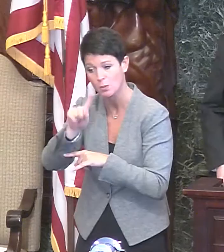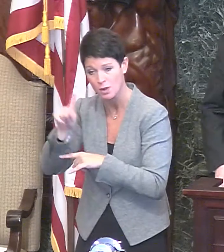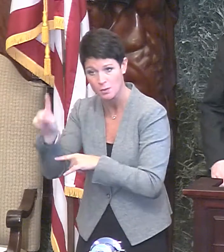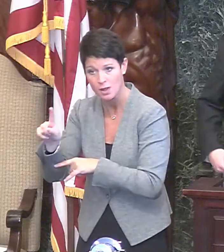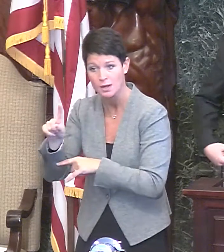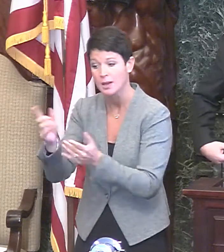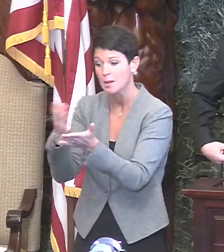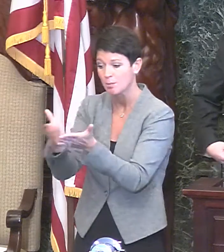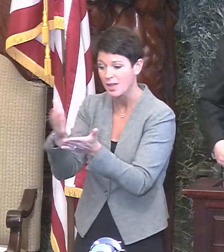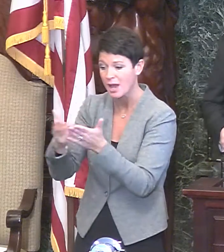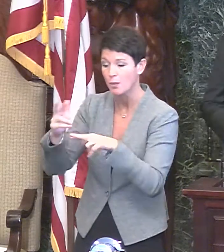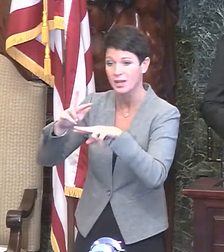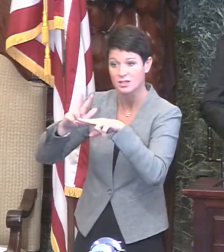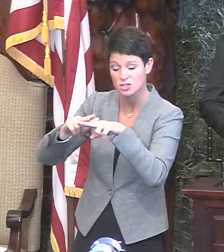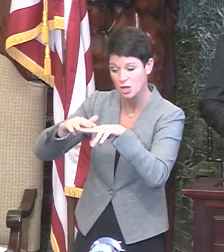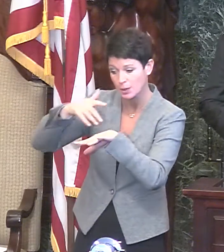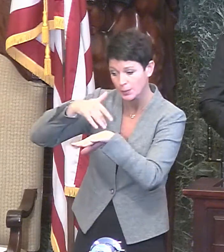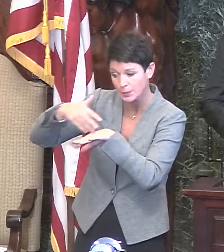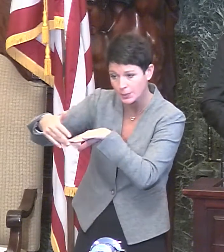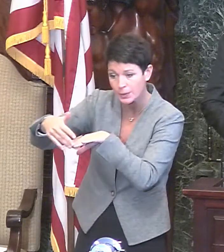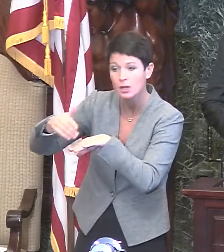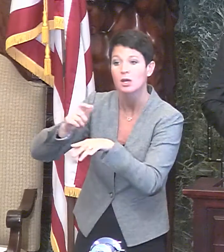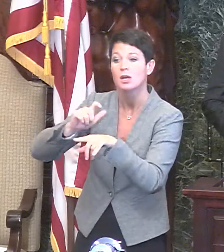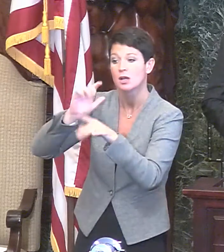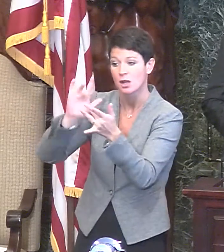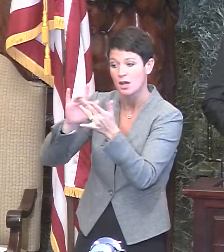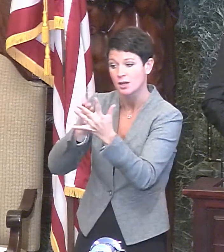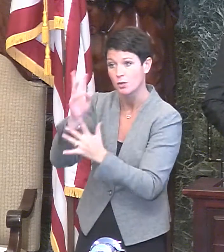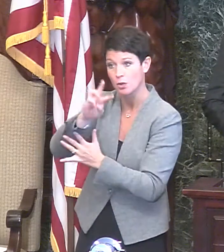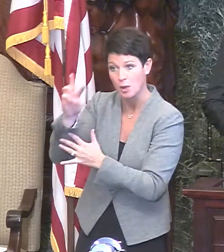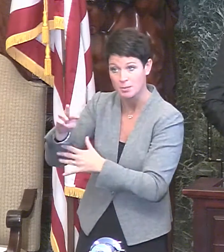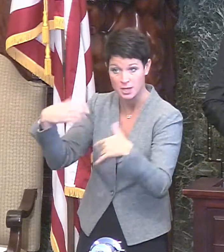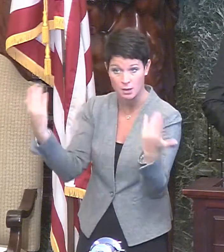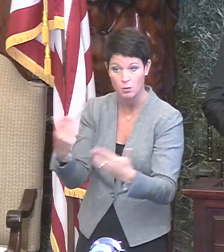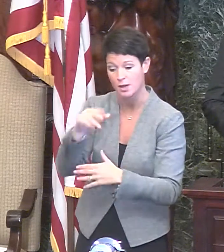their plowing and salting requests through the website, which is